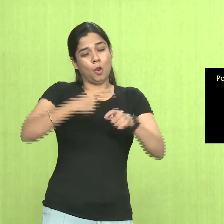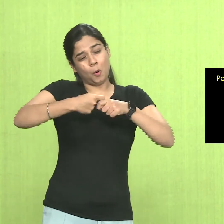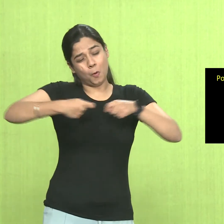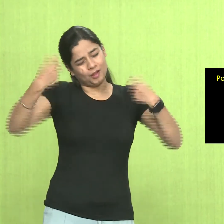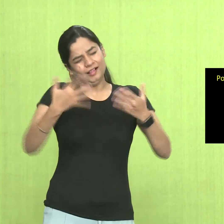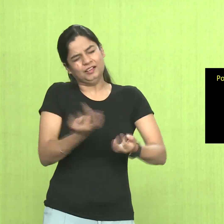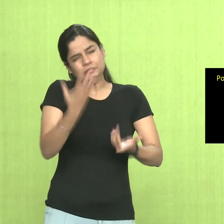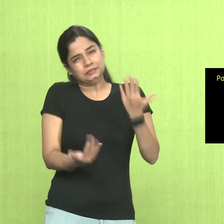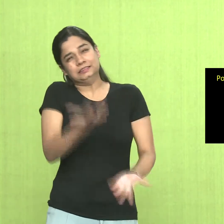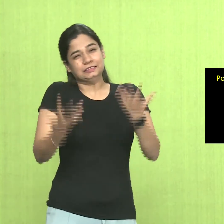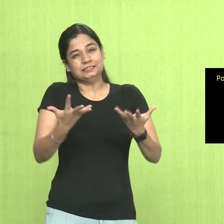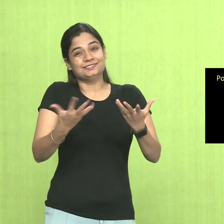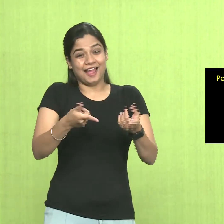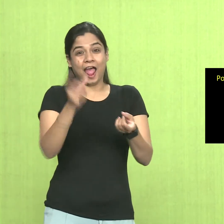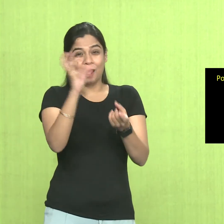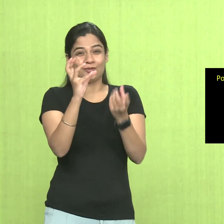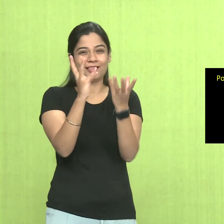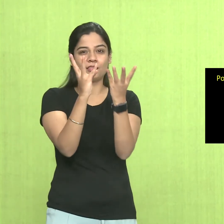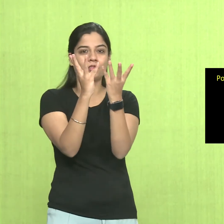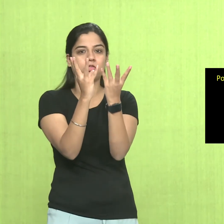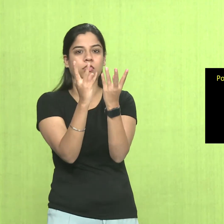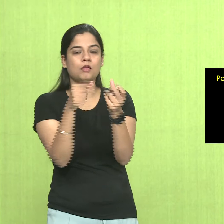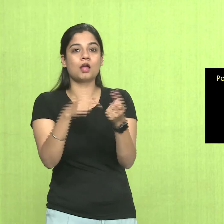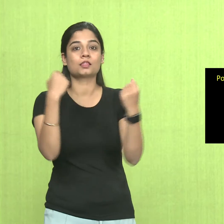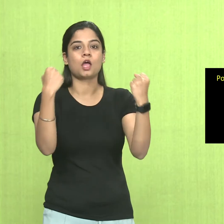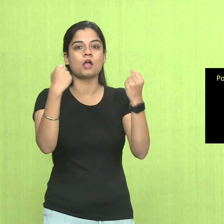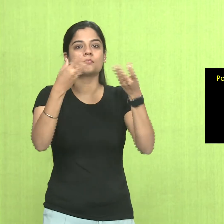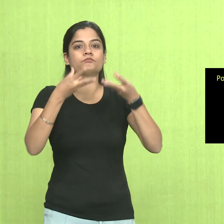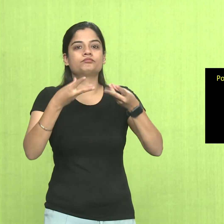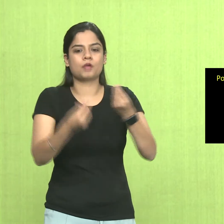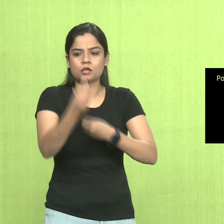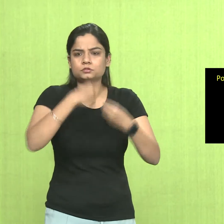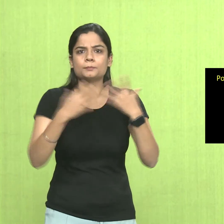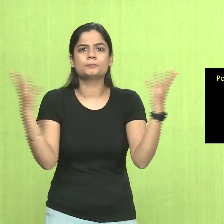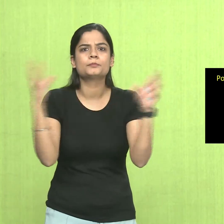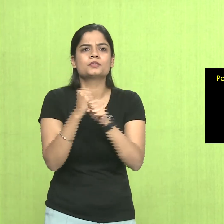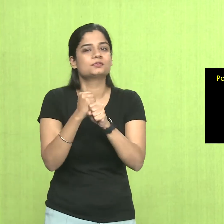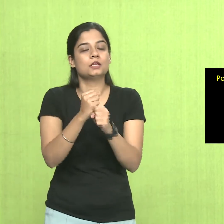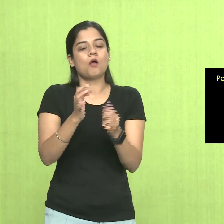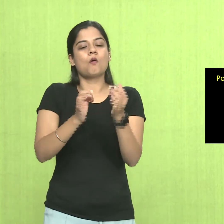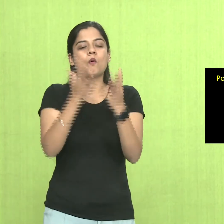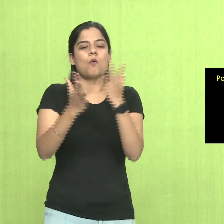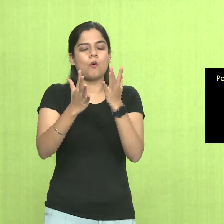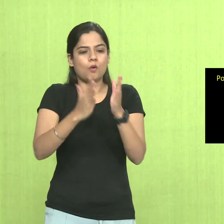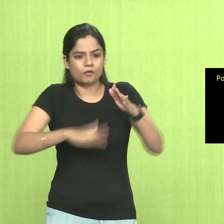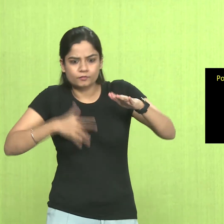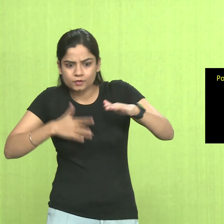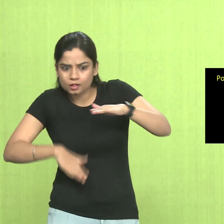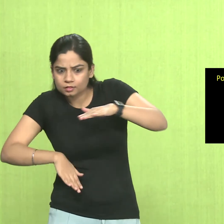Avoid excessive boiling. Don't excessively boil the potatoes or any other vegetable that you are boiling because it will disintegrate the food.